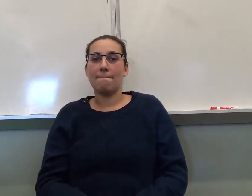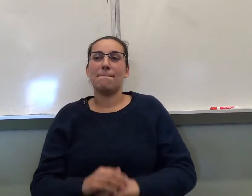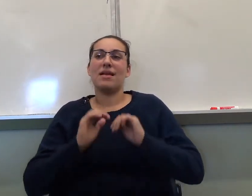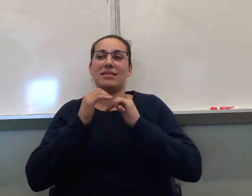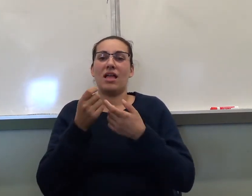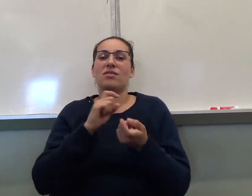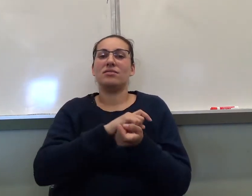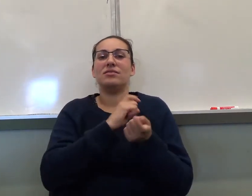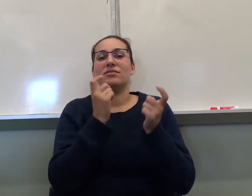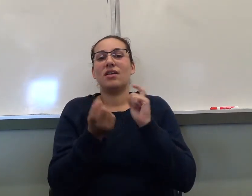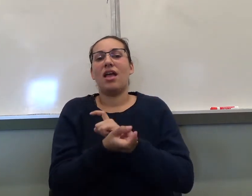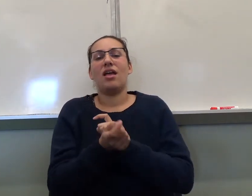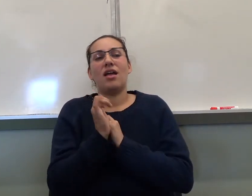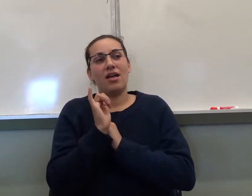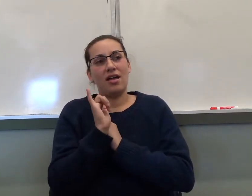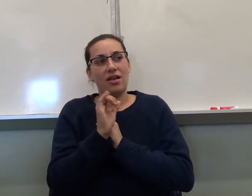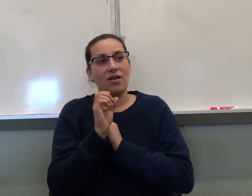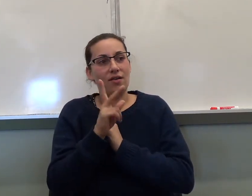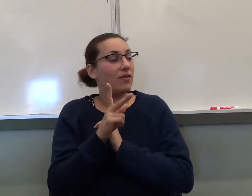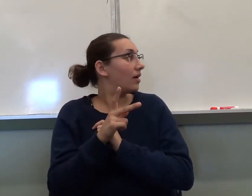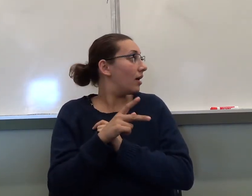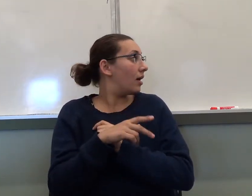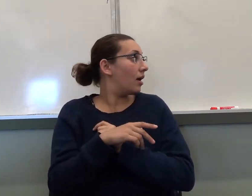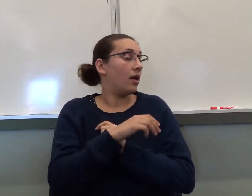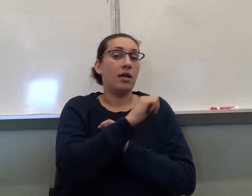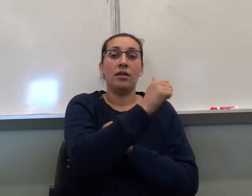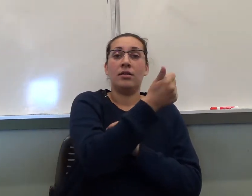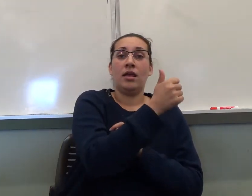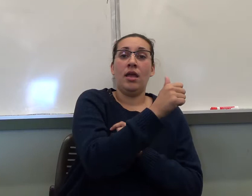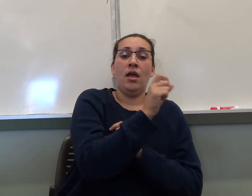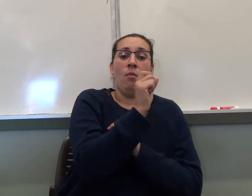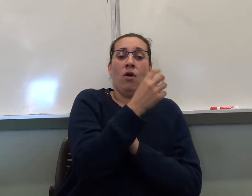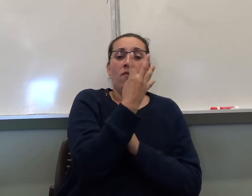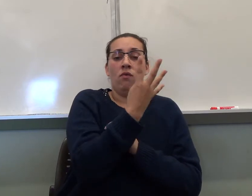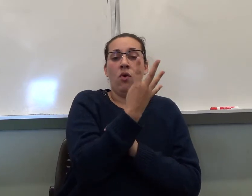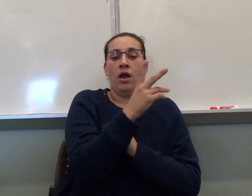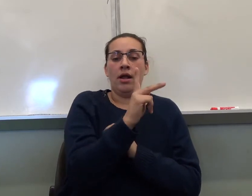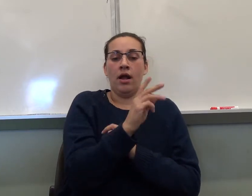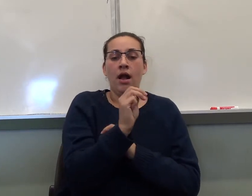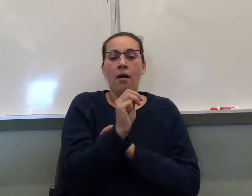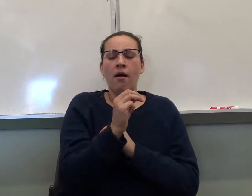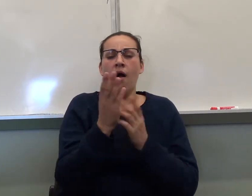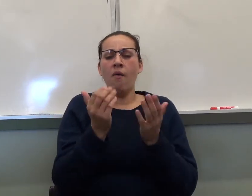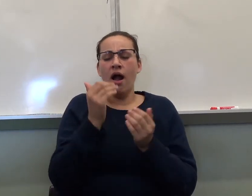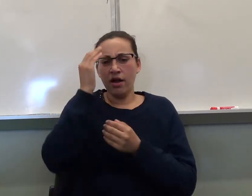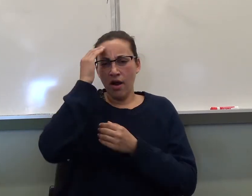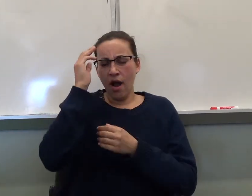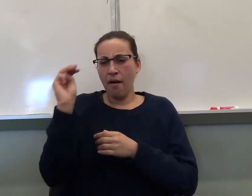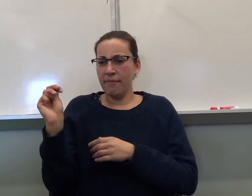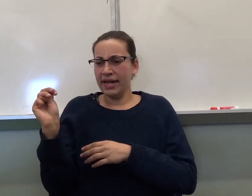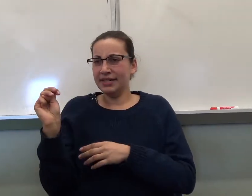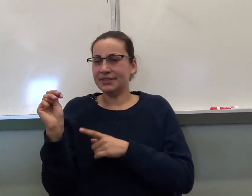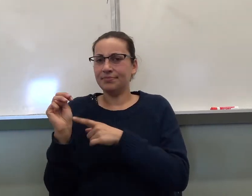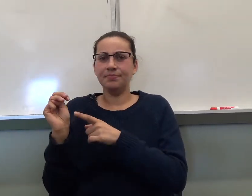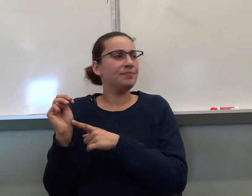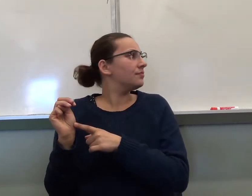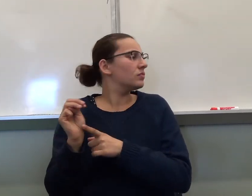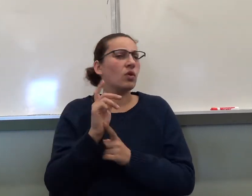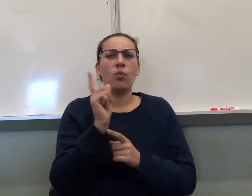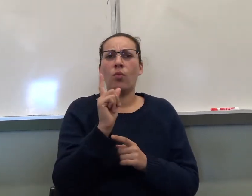say, okay, 10.4 kilometers, I want to know how many meters that is. Well, where am I starting? Now, did